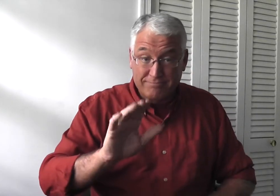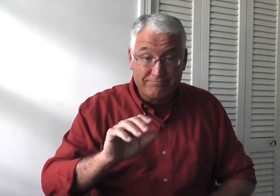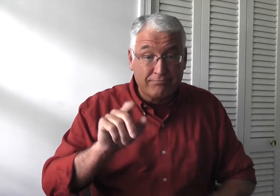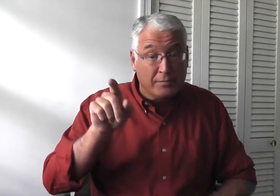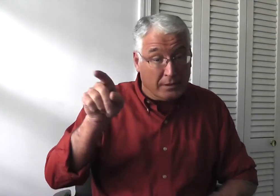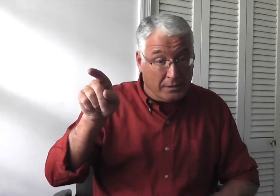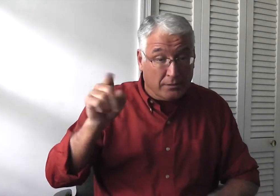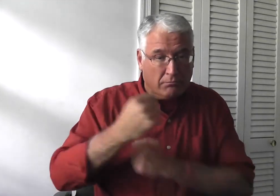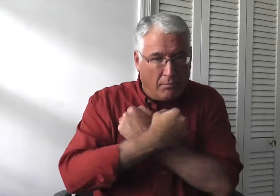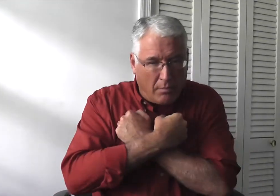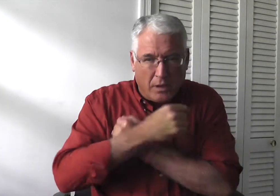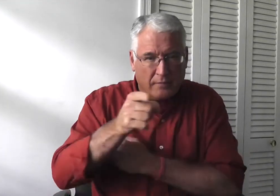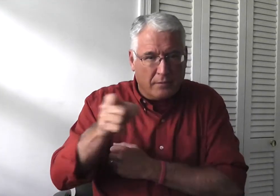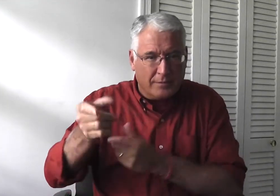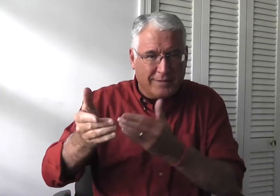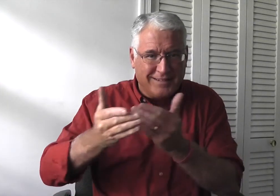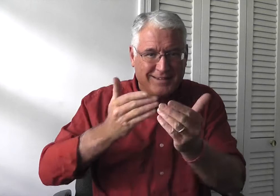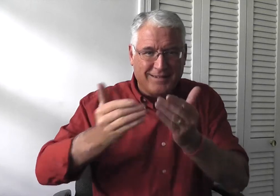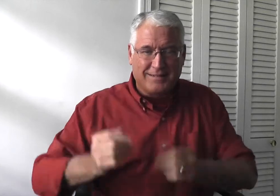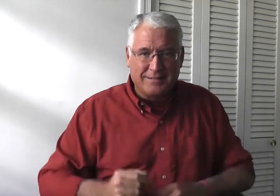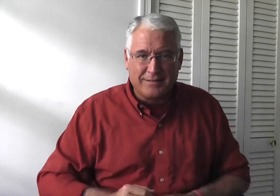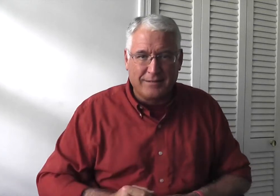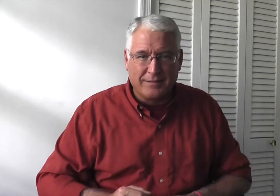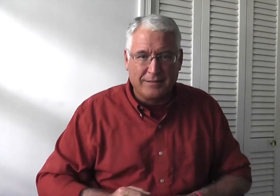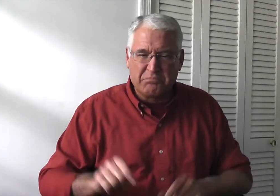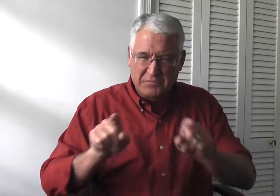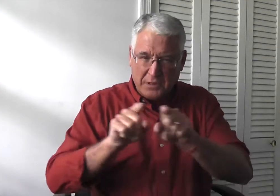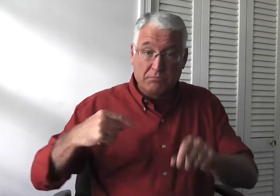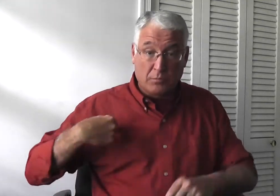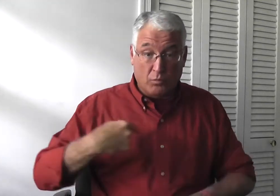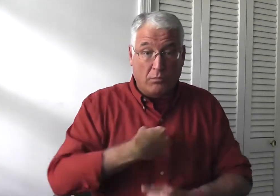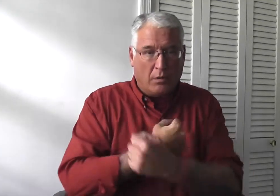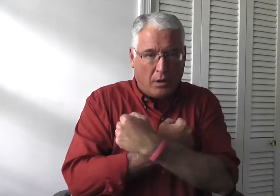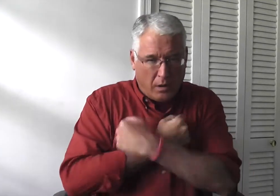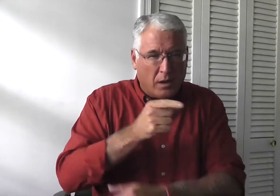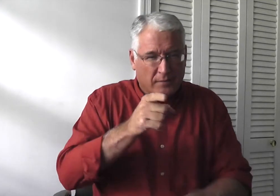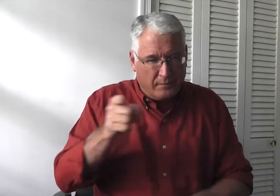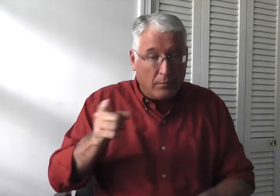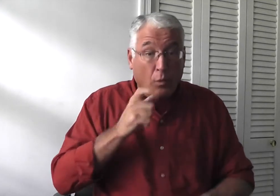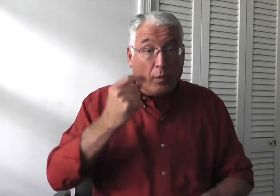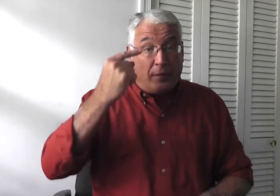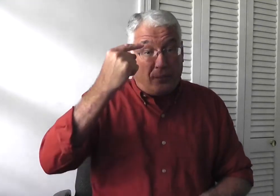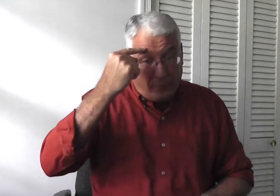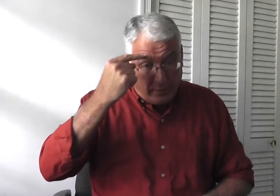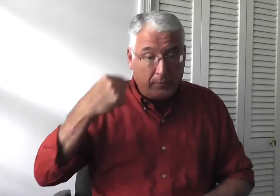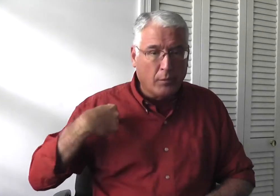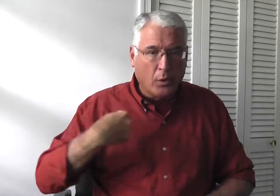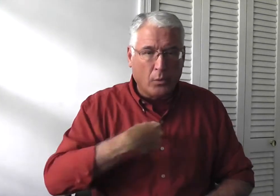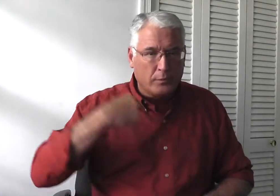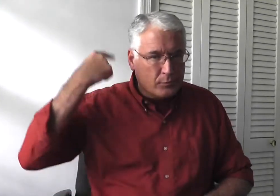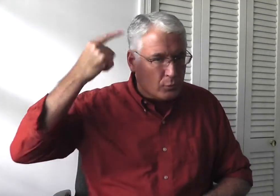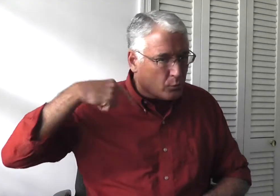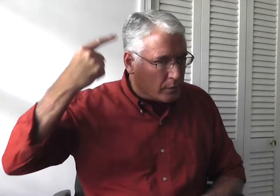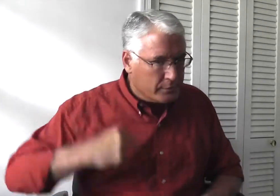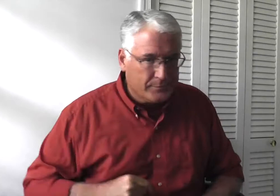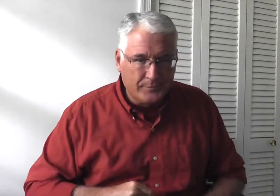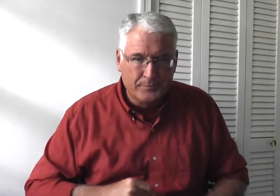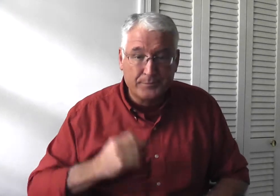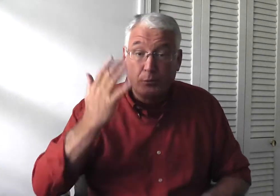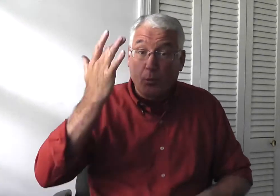him. He loved them anyway. It's the same with us today. We need to love those who think